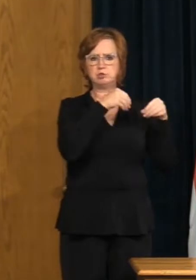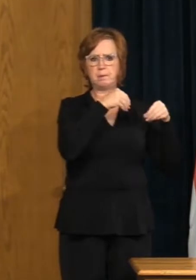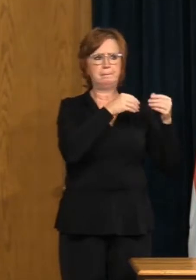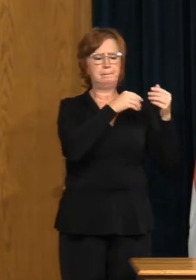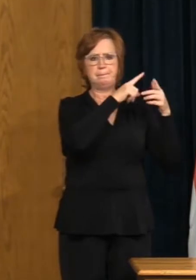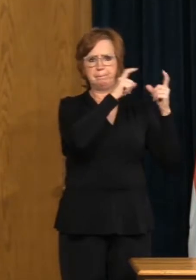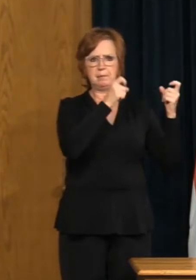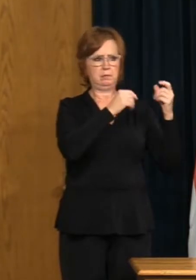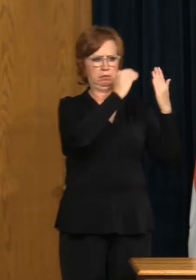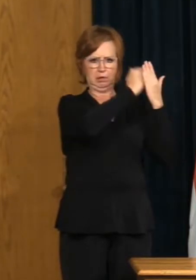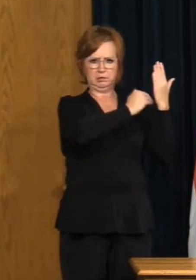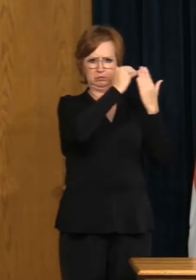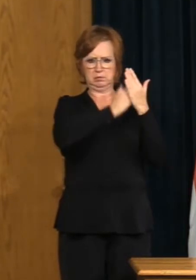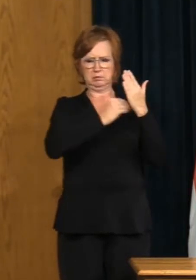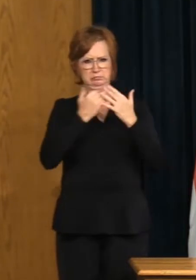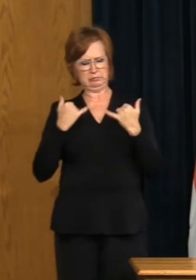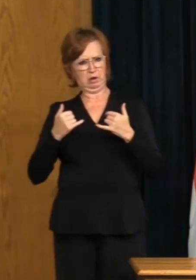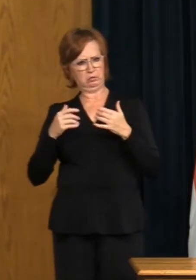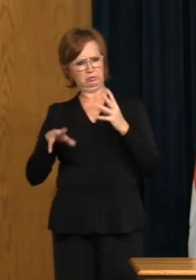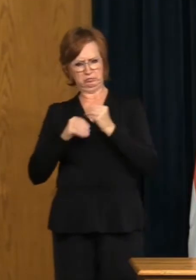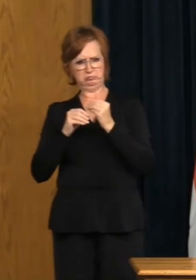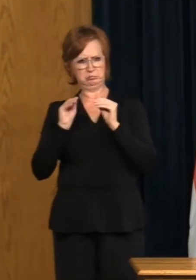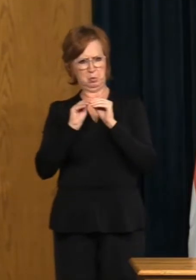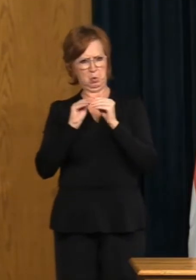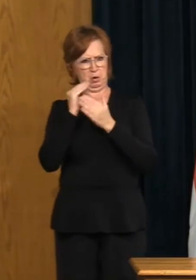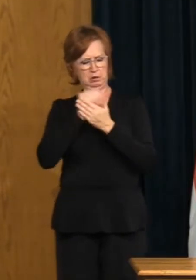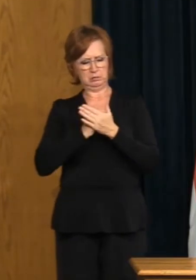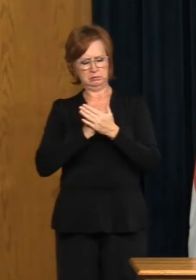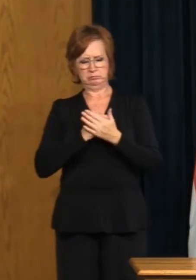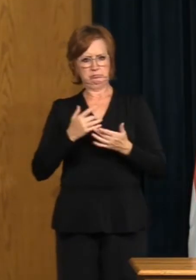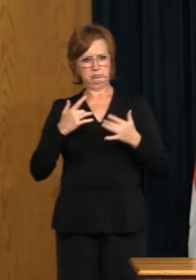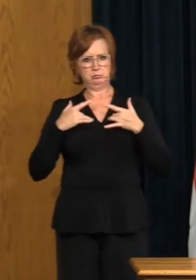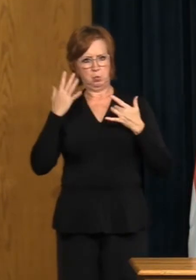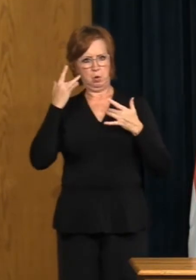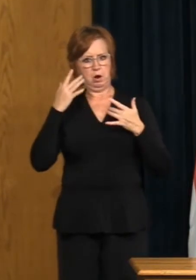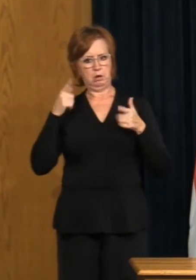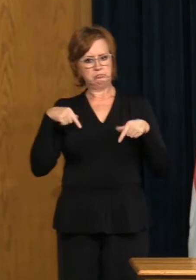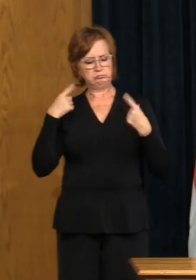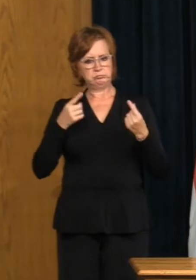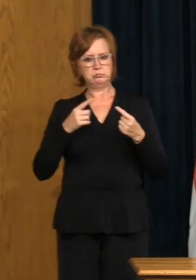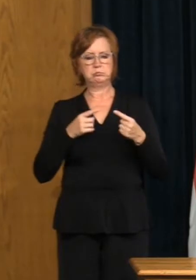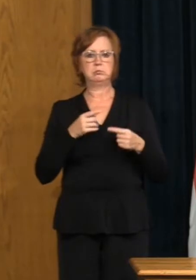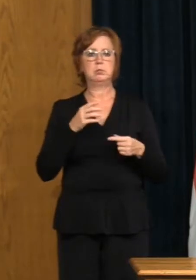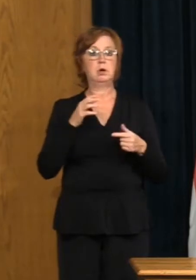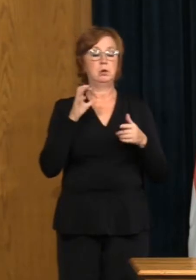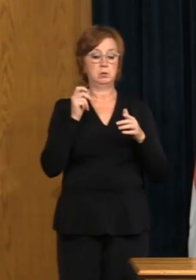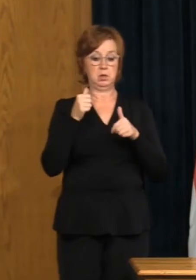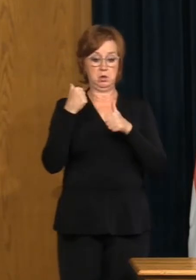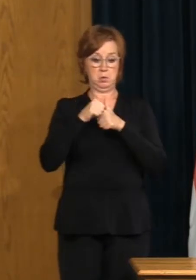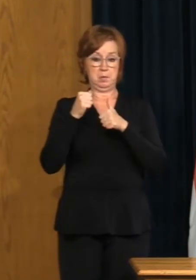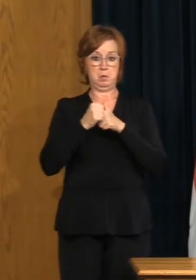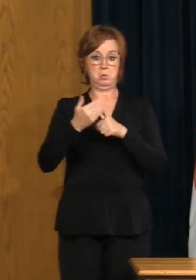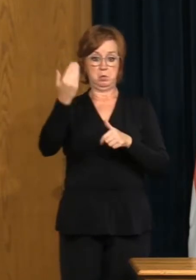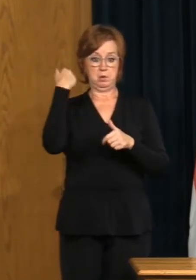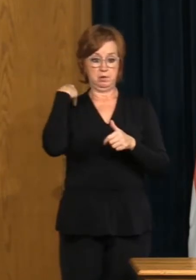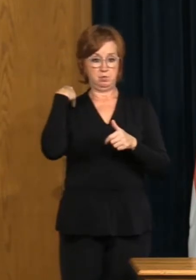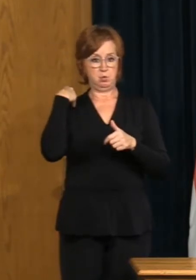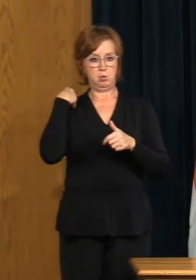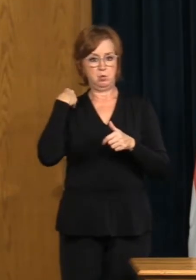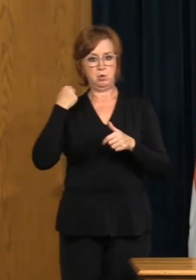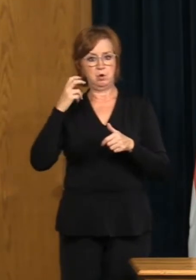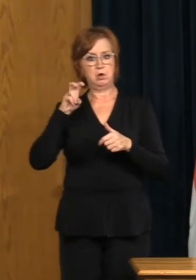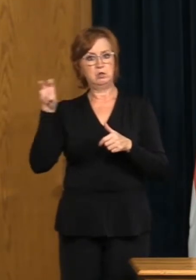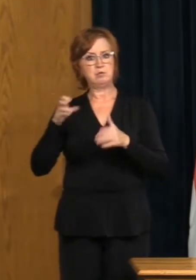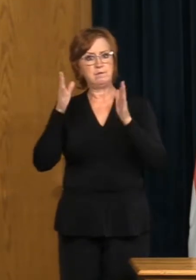in March, April was travelers would come, they would be isolated for 2 weeks. they would not go anywhere, and there may be some